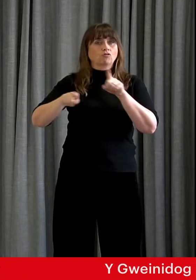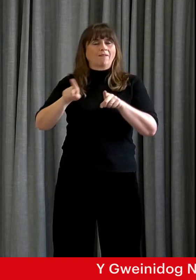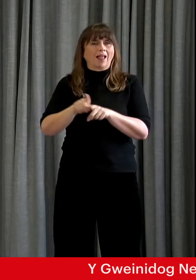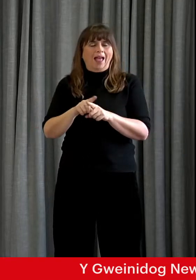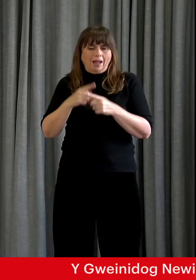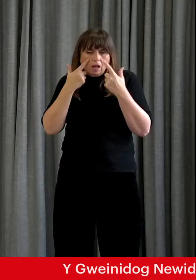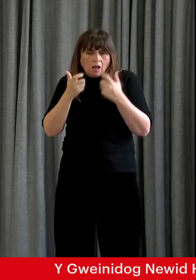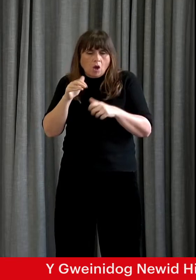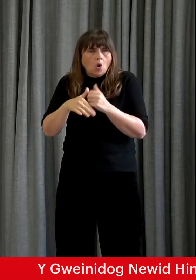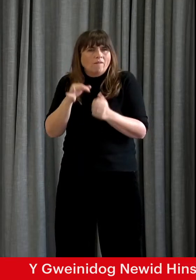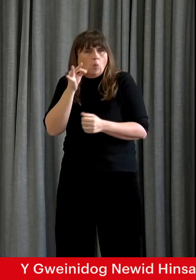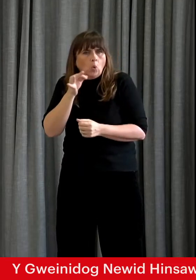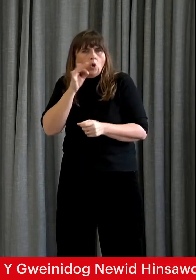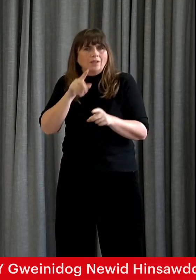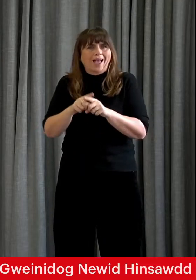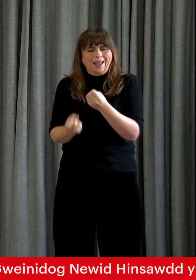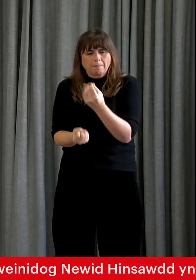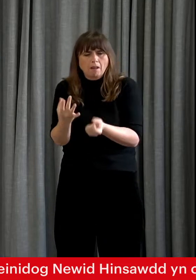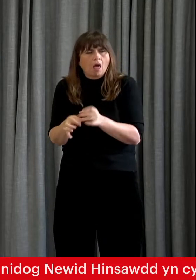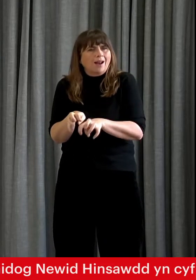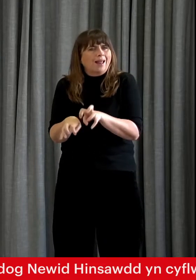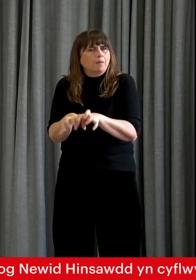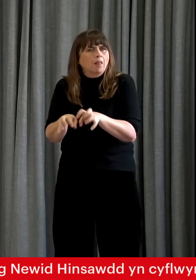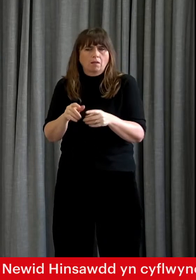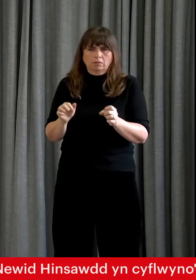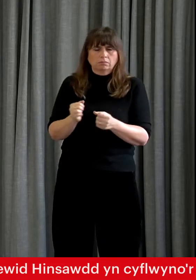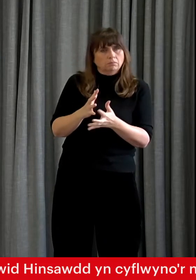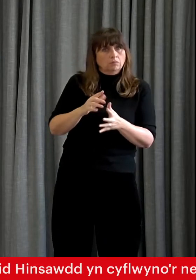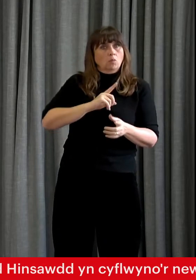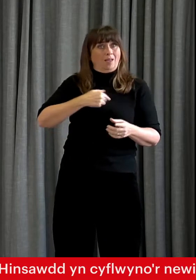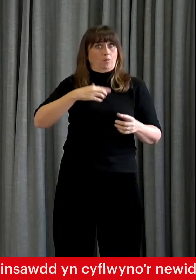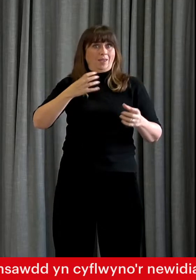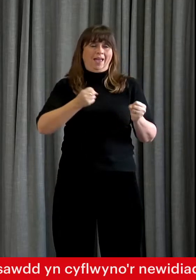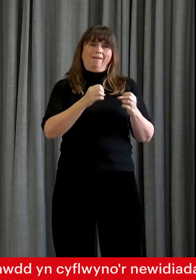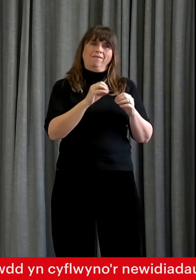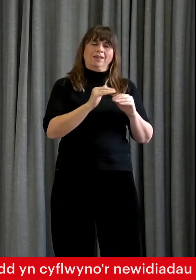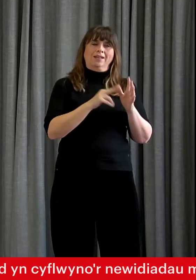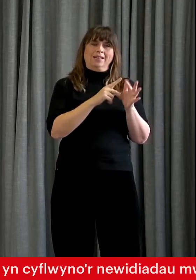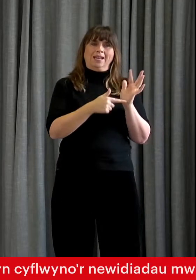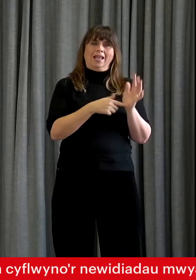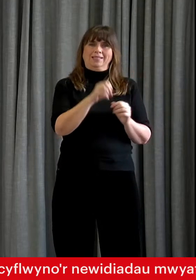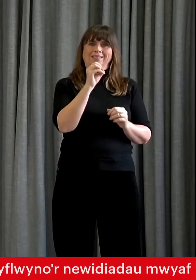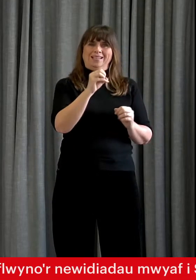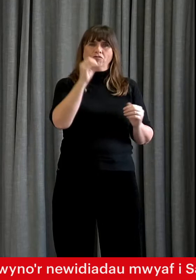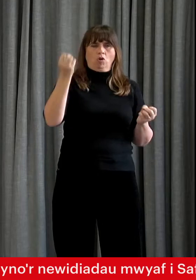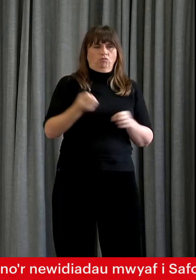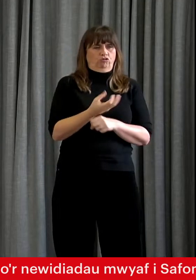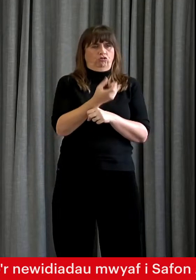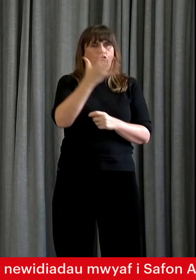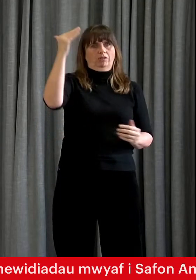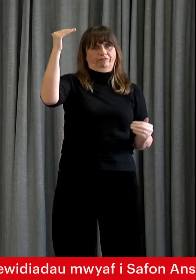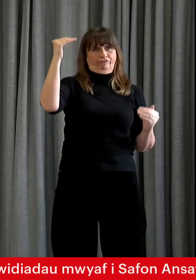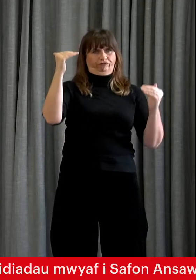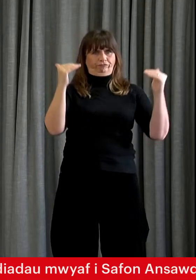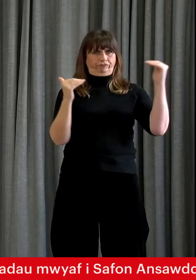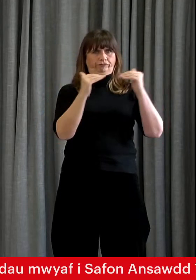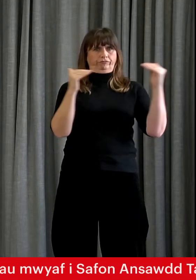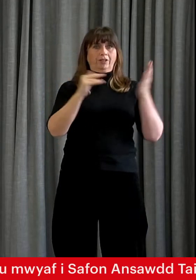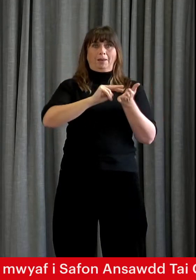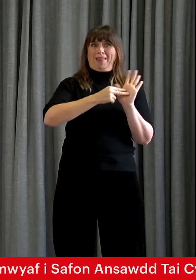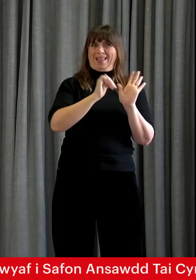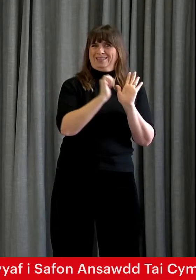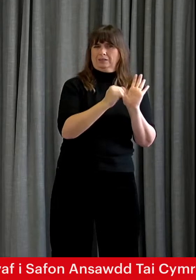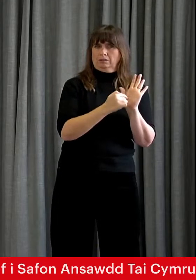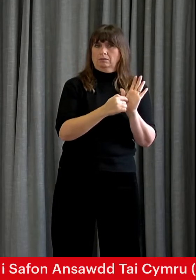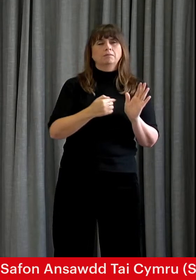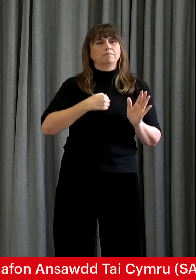and water efficiency to contribute to our climate change goals set out in our Net Zero Wales plans. I'm confident it's the right